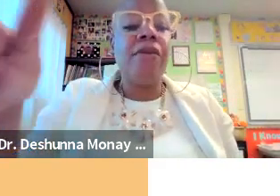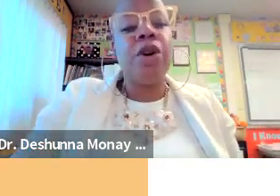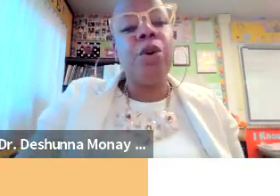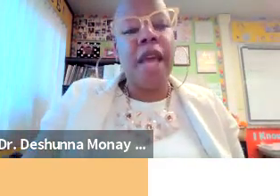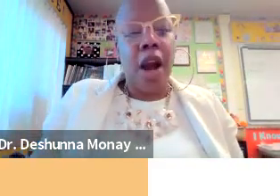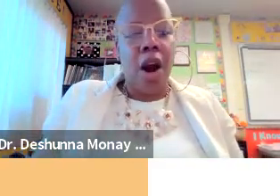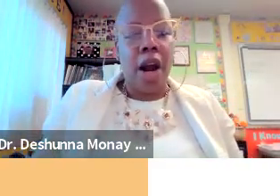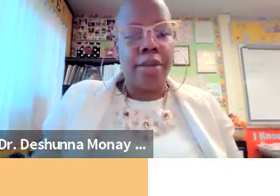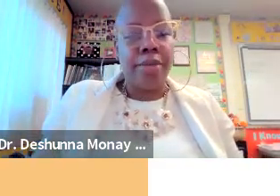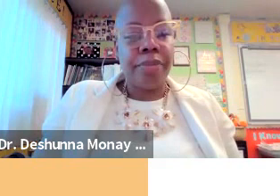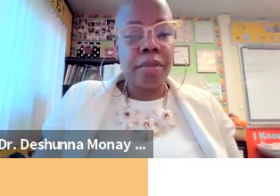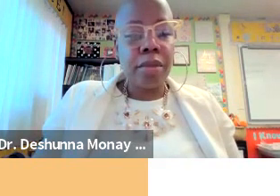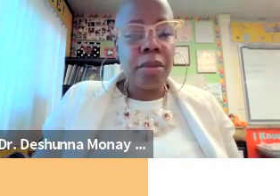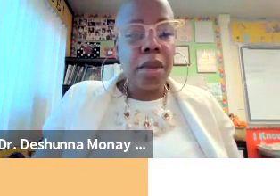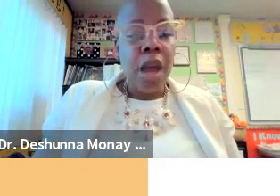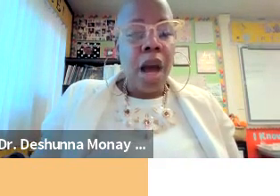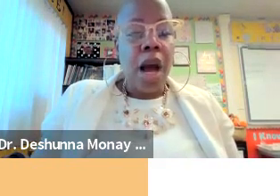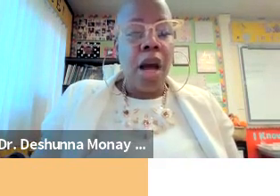See them for who they are.